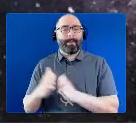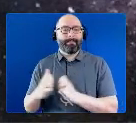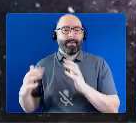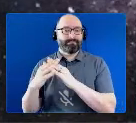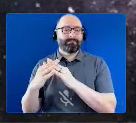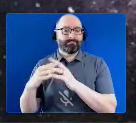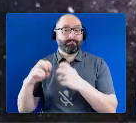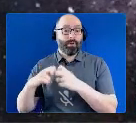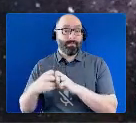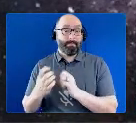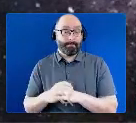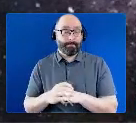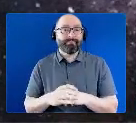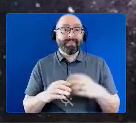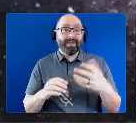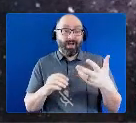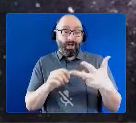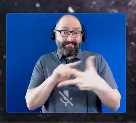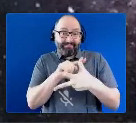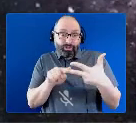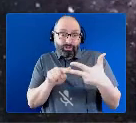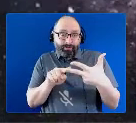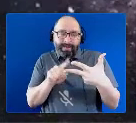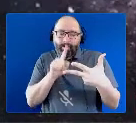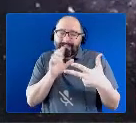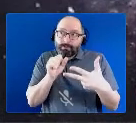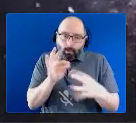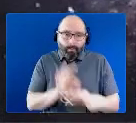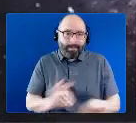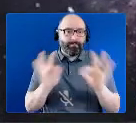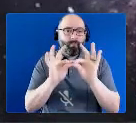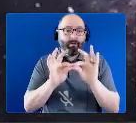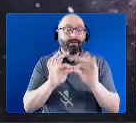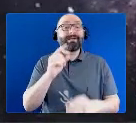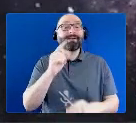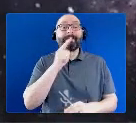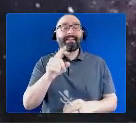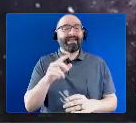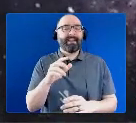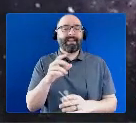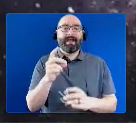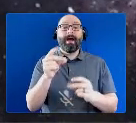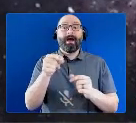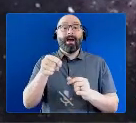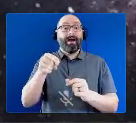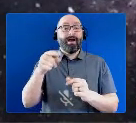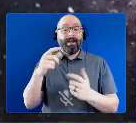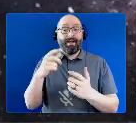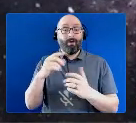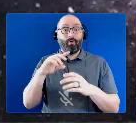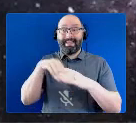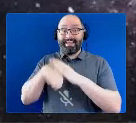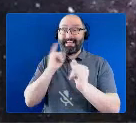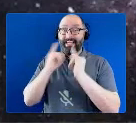the first 3 are so important, and it's a trick because when we get into an interview, we want to like get straight to the solution. And the thing is that you're